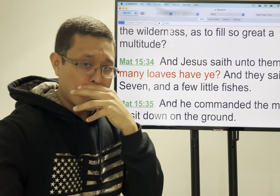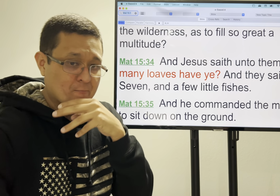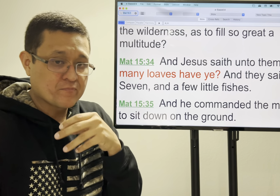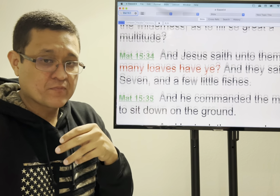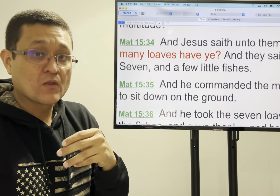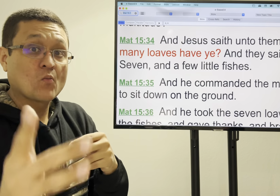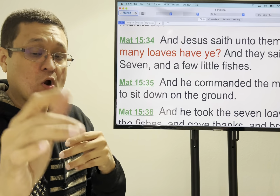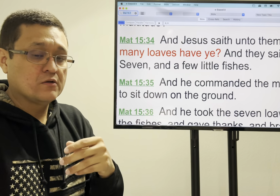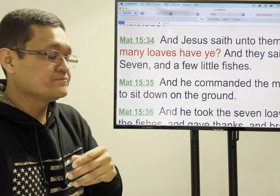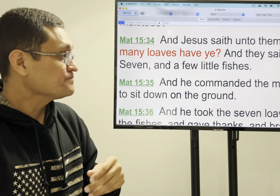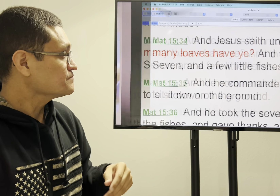a whole bread without being sliced.